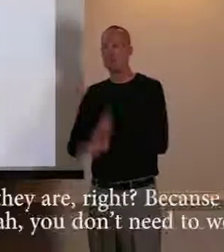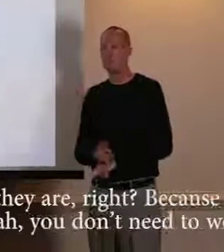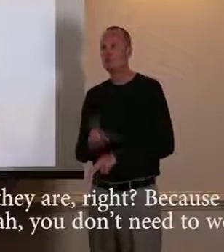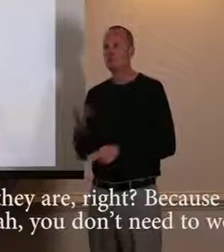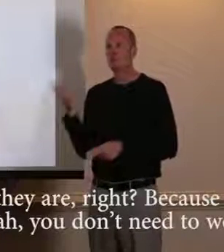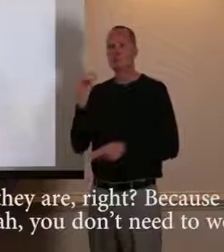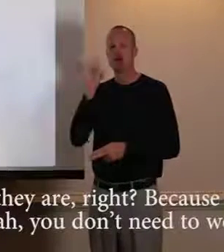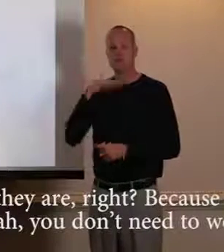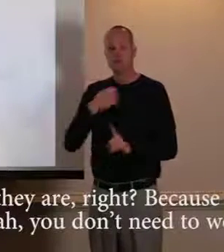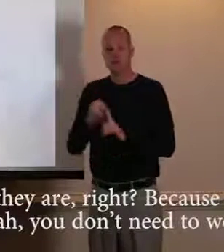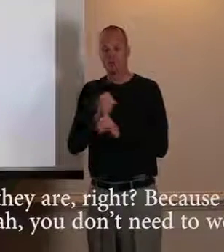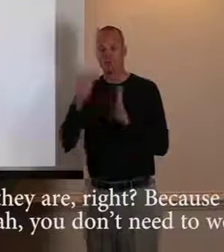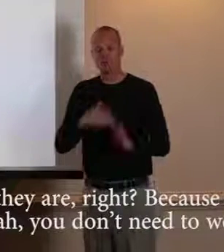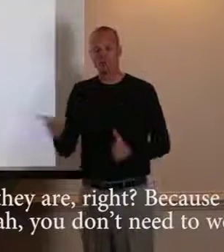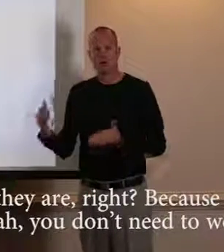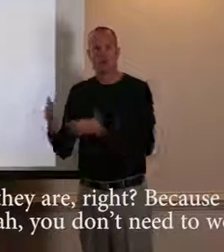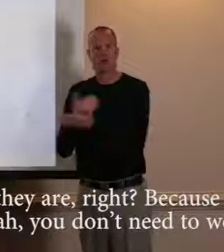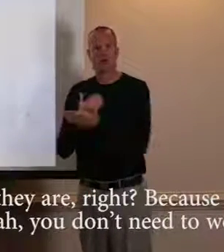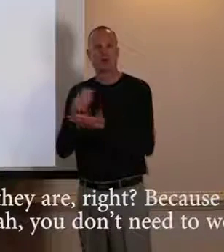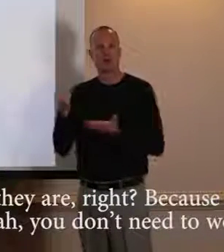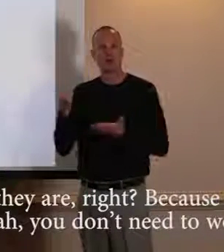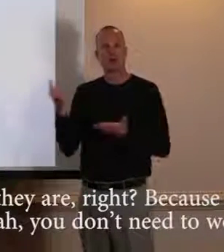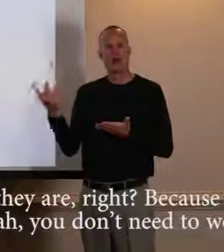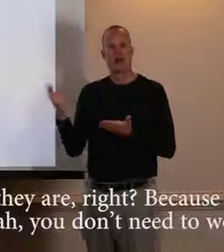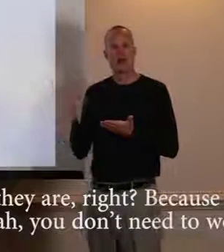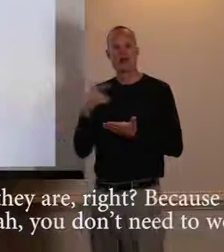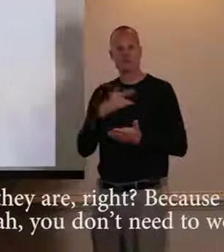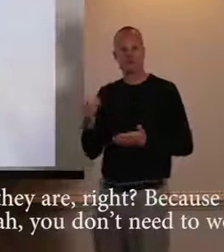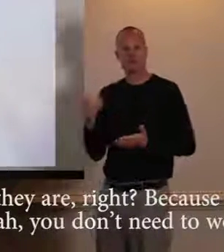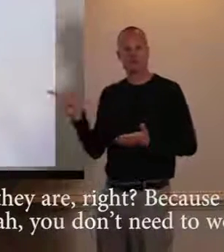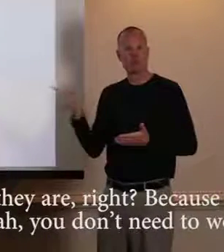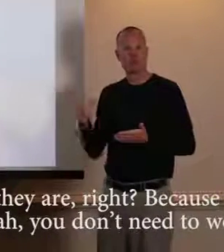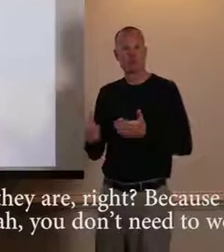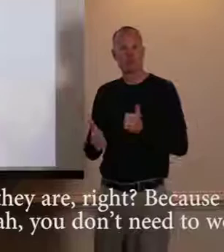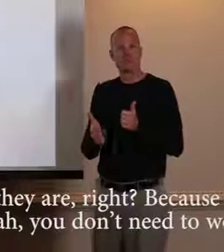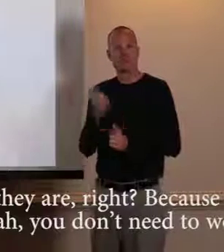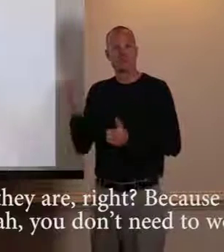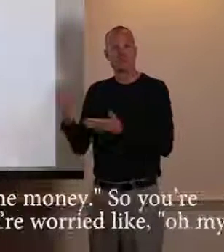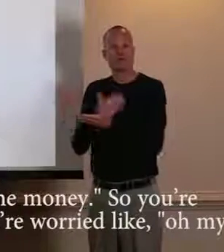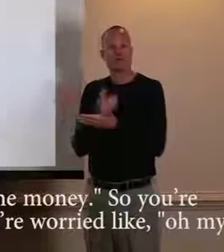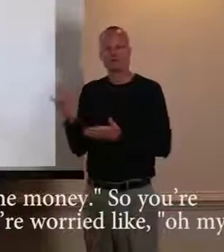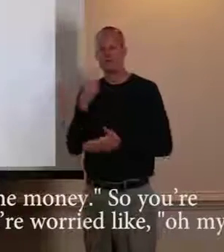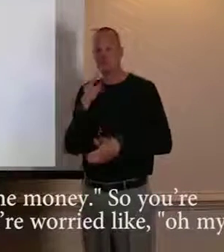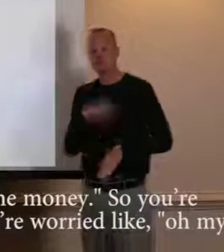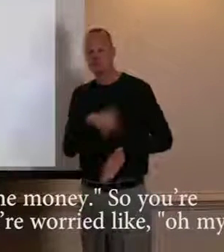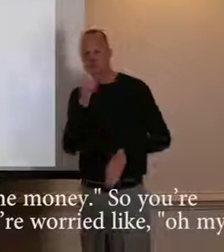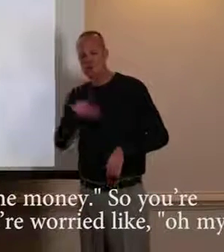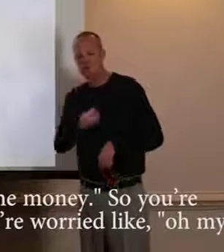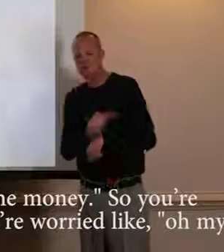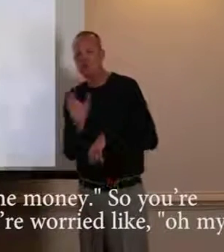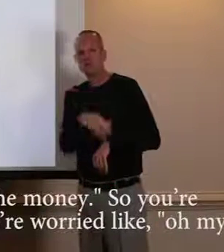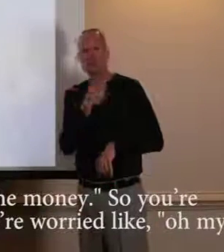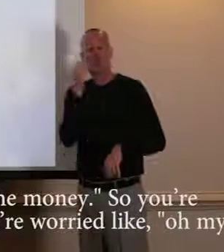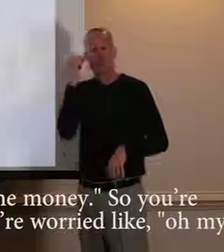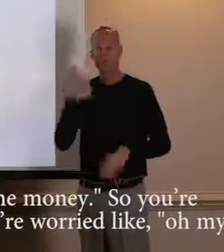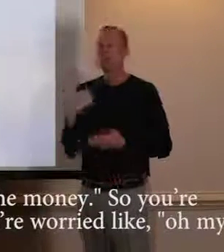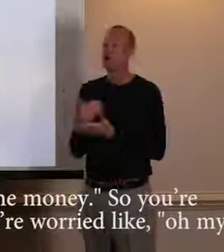the breadwinner, which typically they are, right? Because a lot of times abusers will say, oh, you don't need to work. Just stay home. I'll make all the money. So you're dependent on